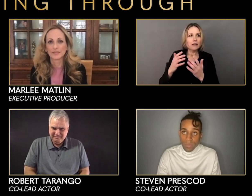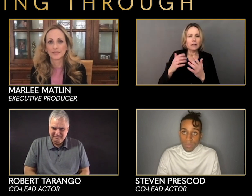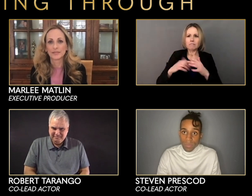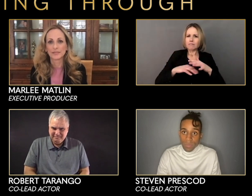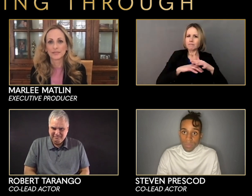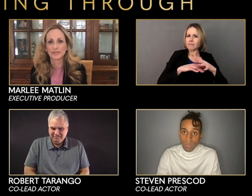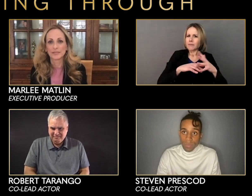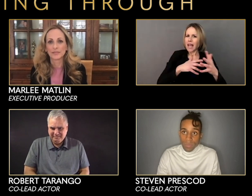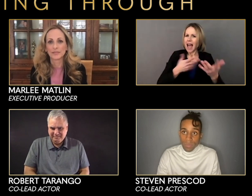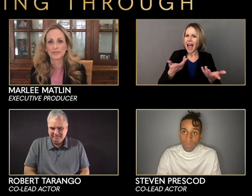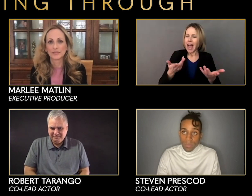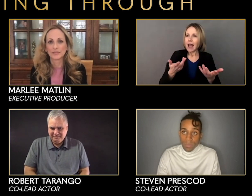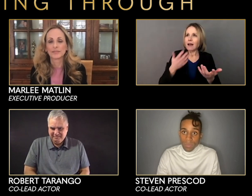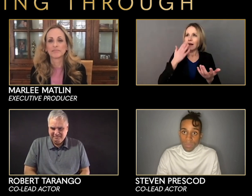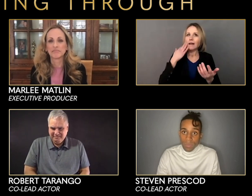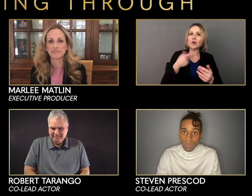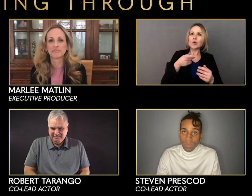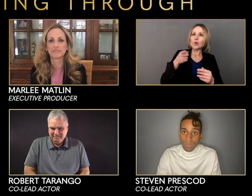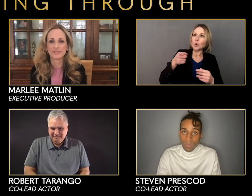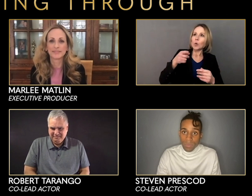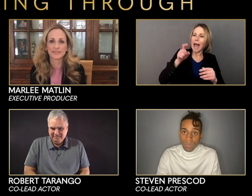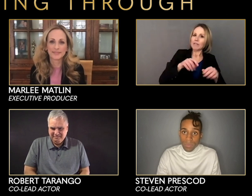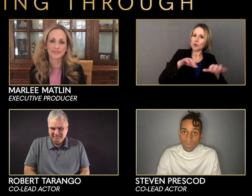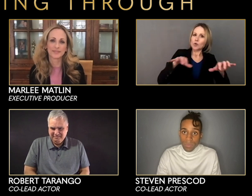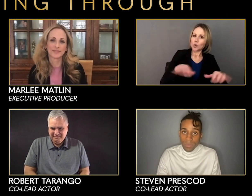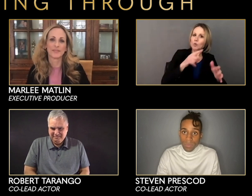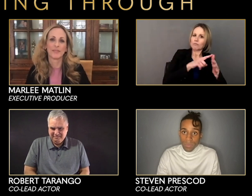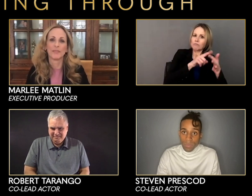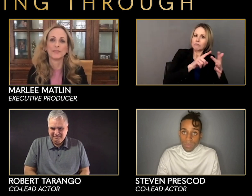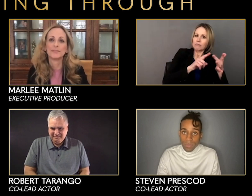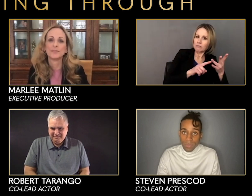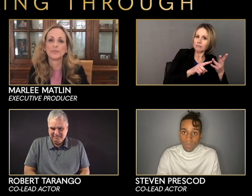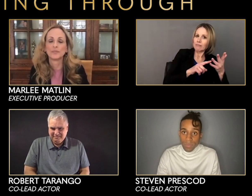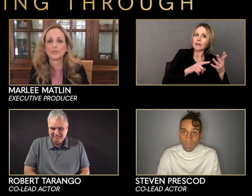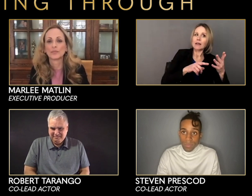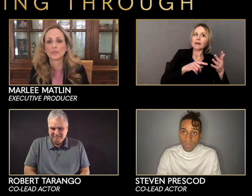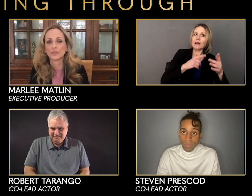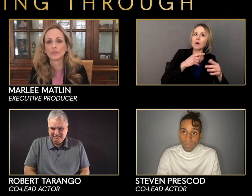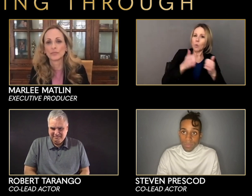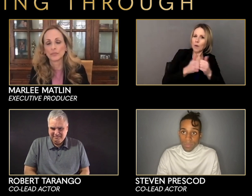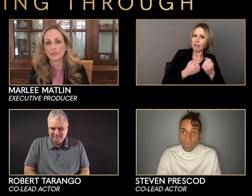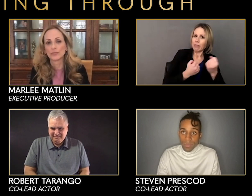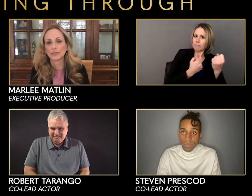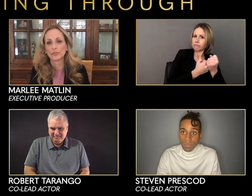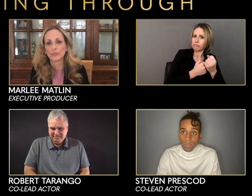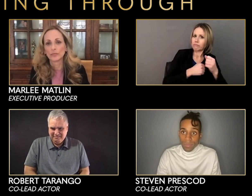do everything that you need to do in the time of social distancing?